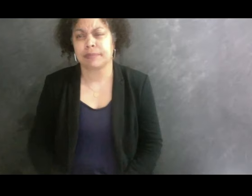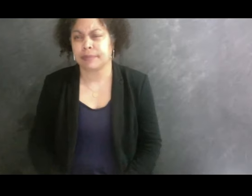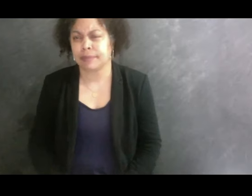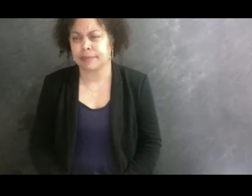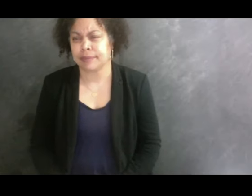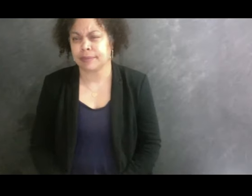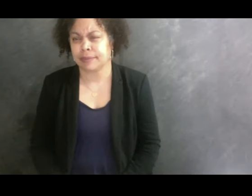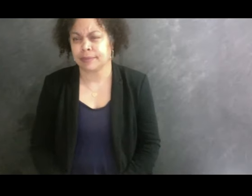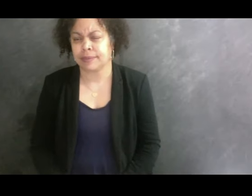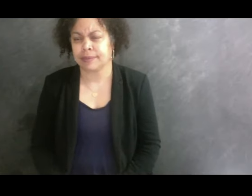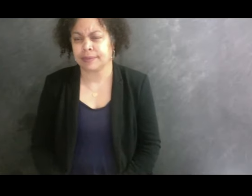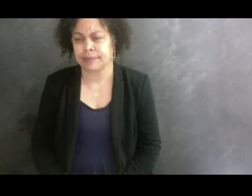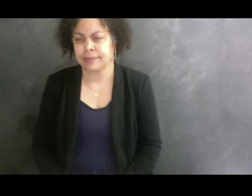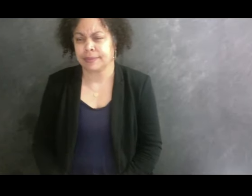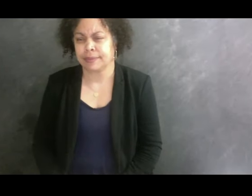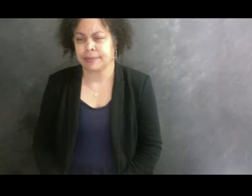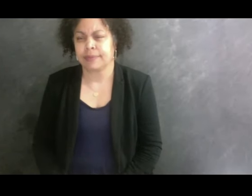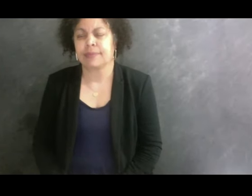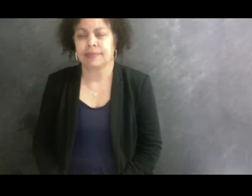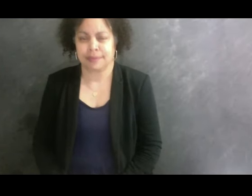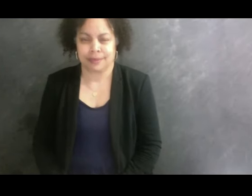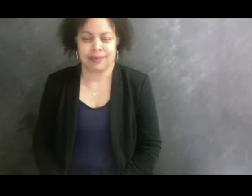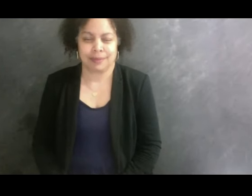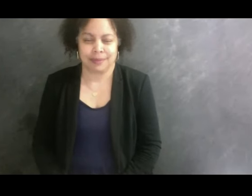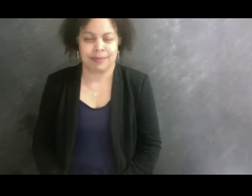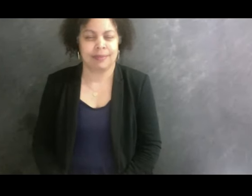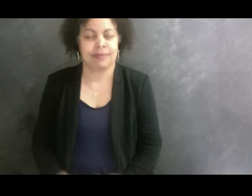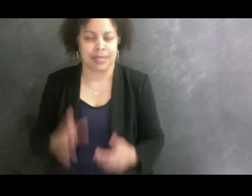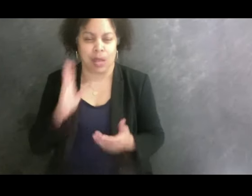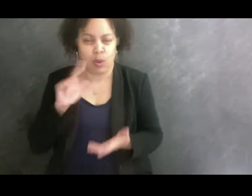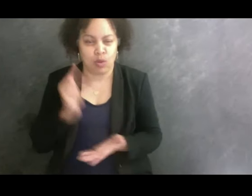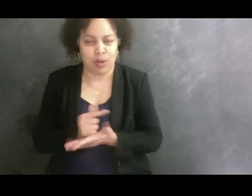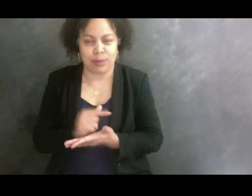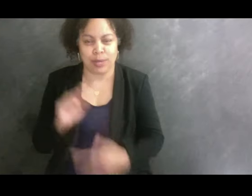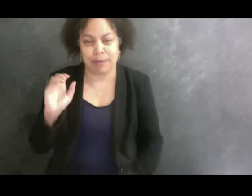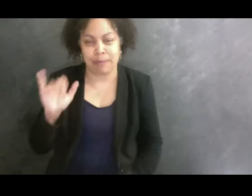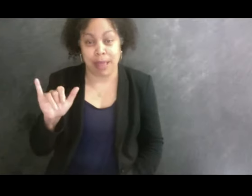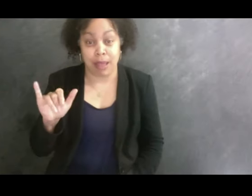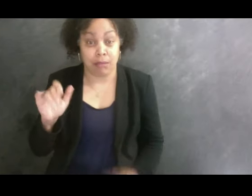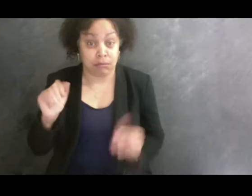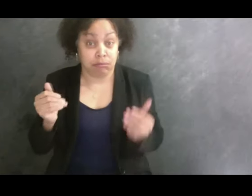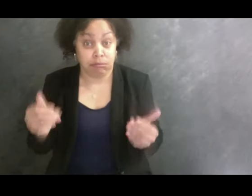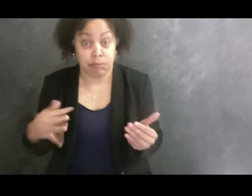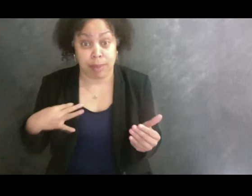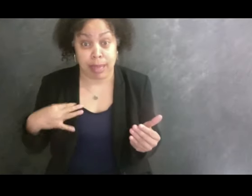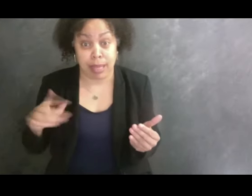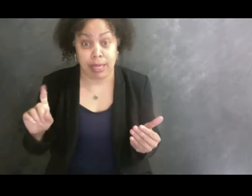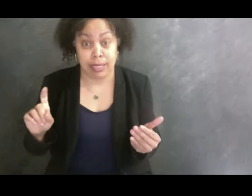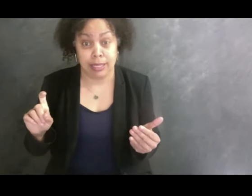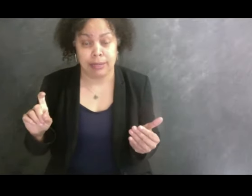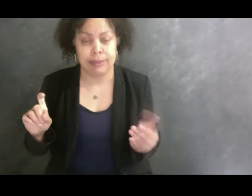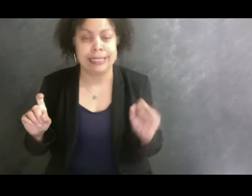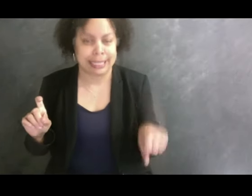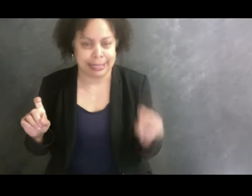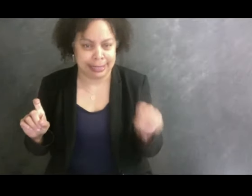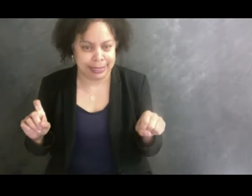See what else. Here's one. I'm graduating from school this May. Can I still apply? The answer is yes. You